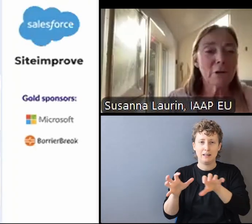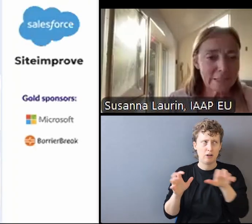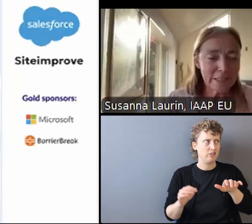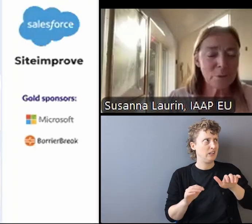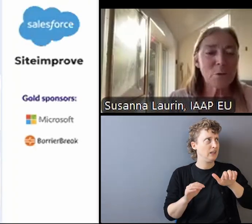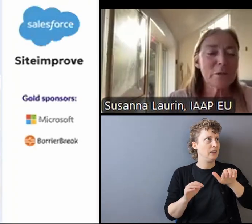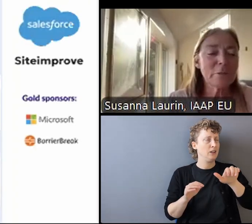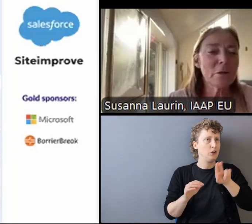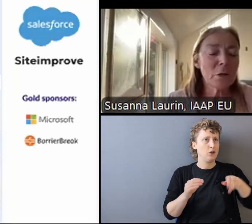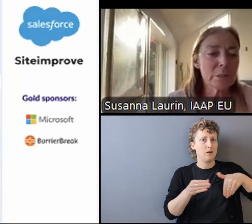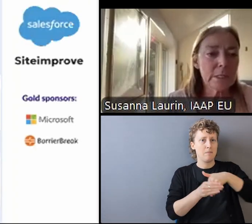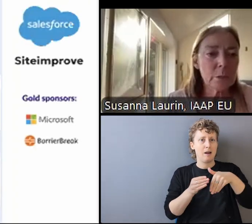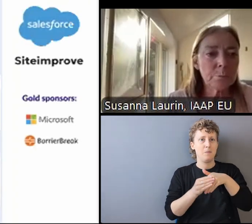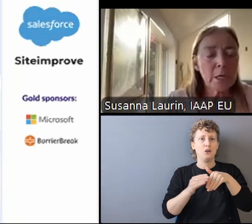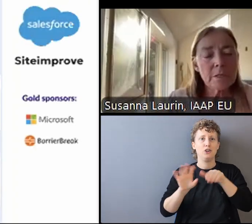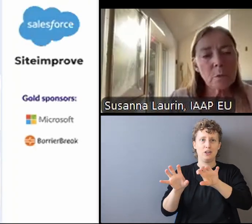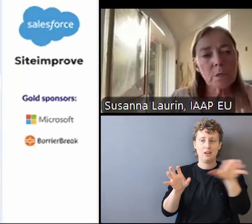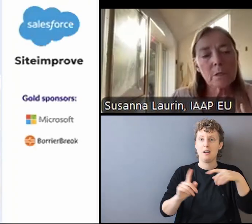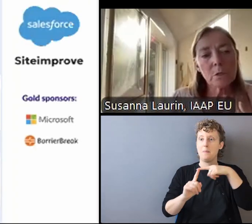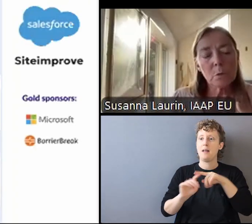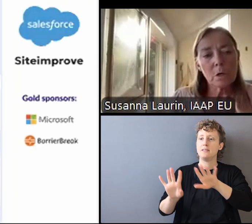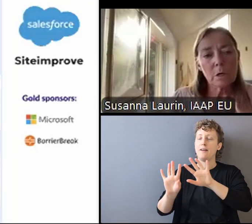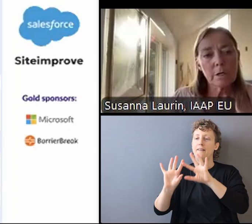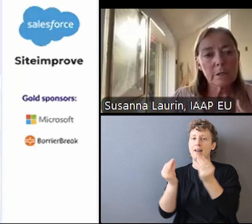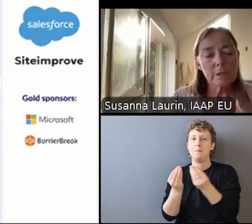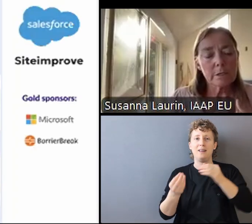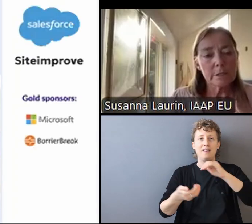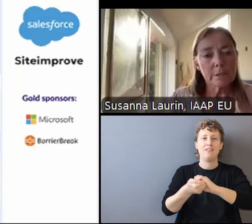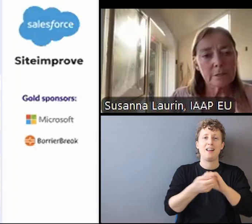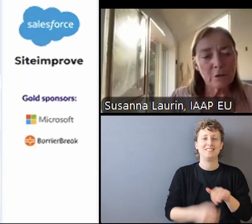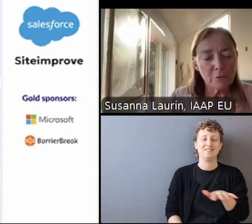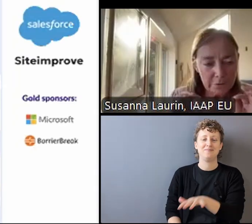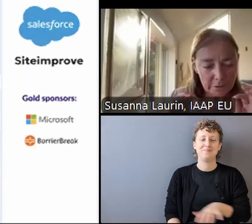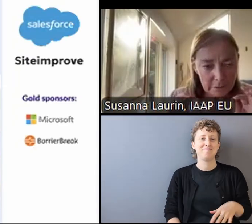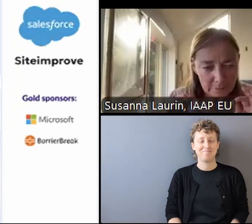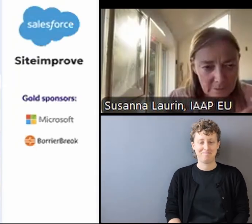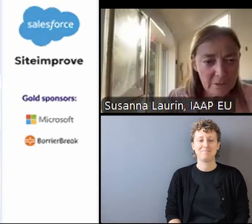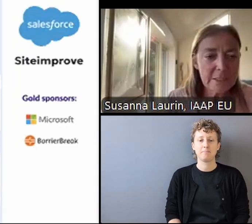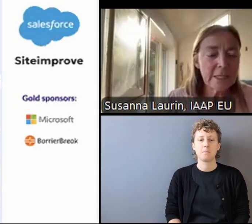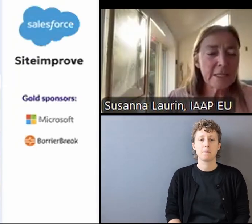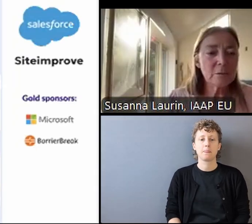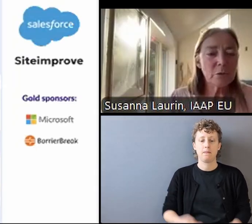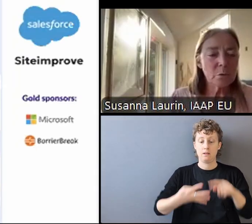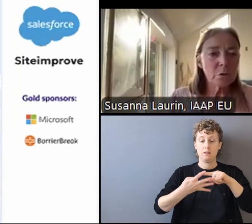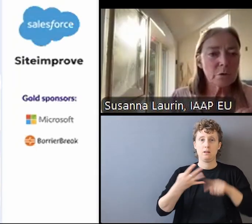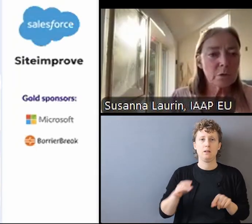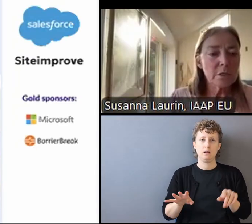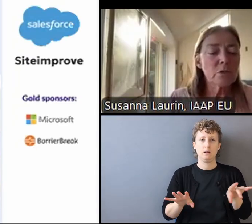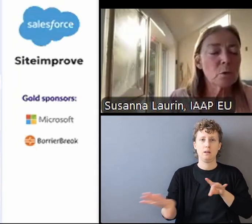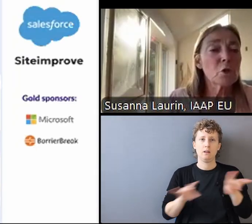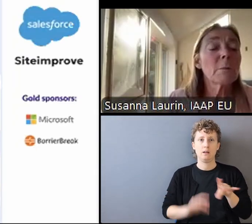family and friends that we call them around the EU. So you are, of course, specifically selected because